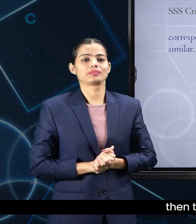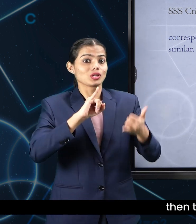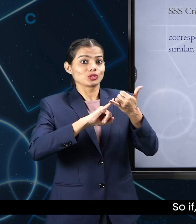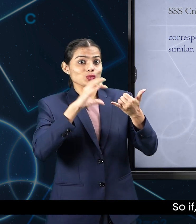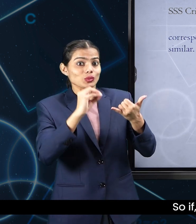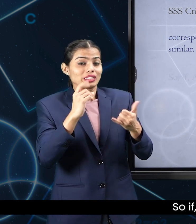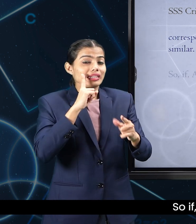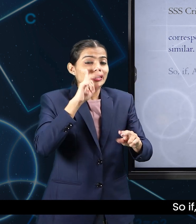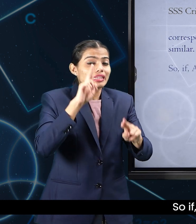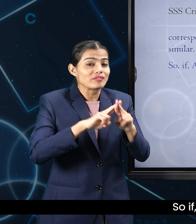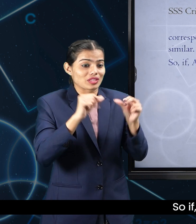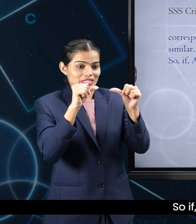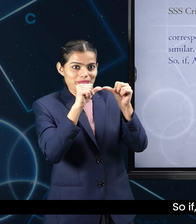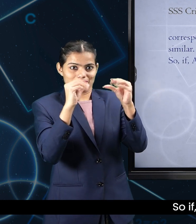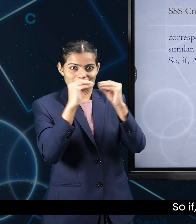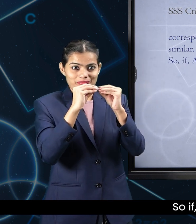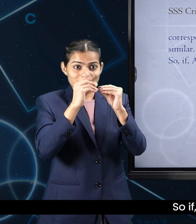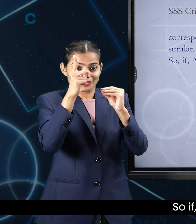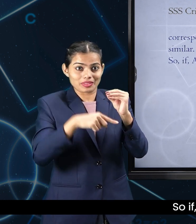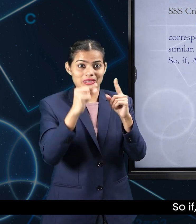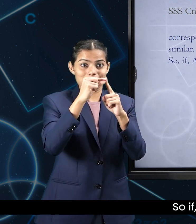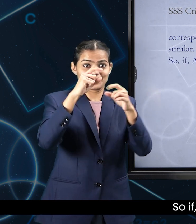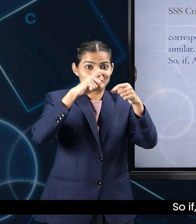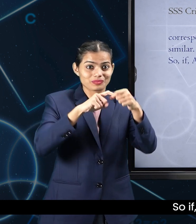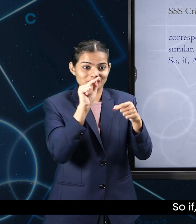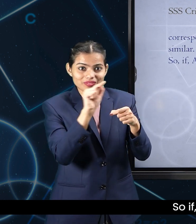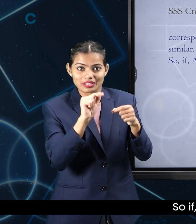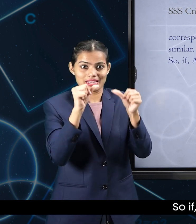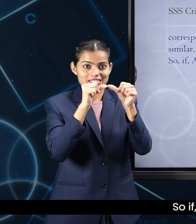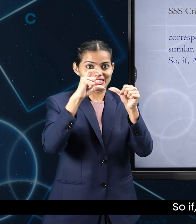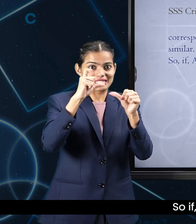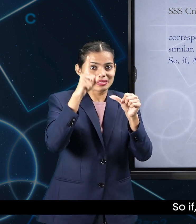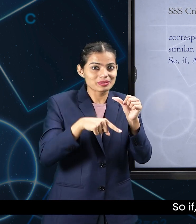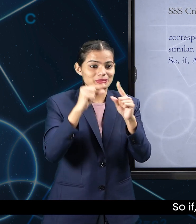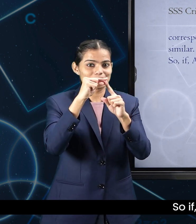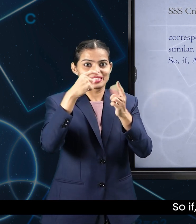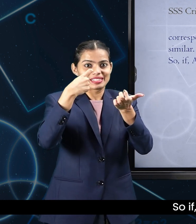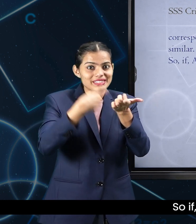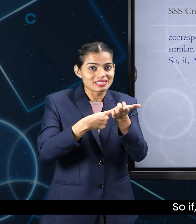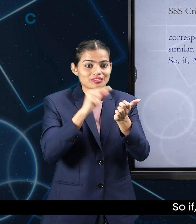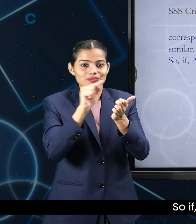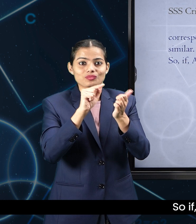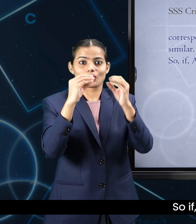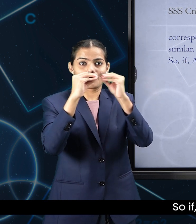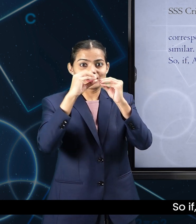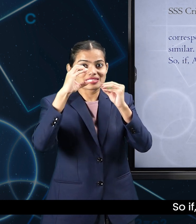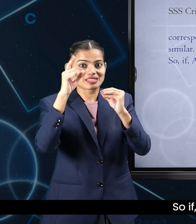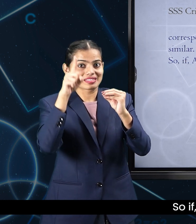If If A B by qu is equal to AC AC by pr is equal to B c by